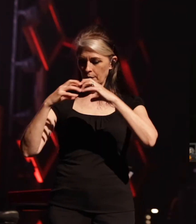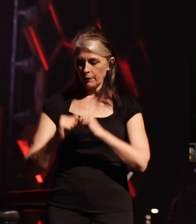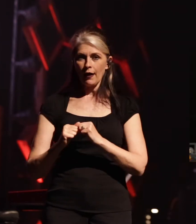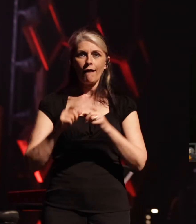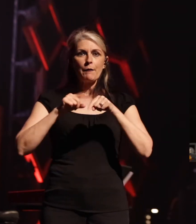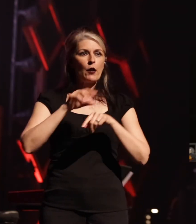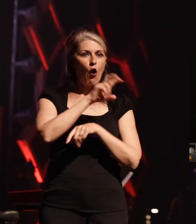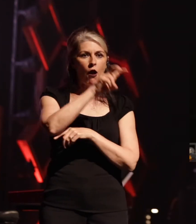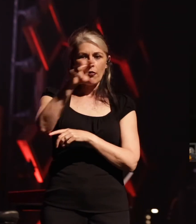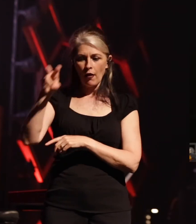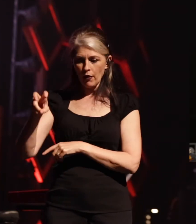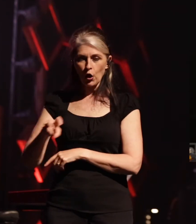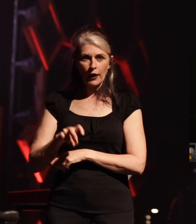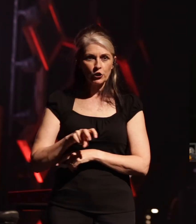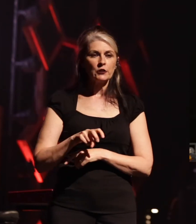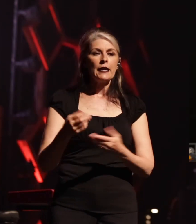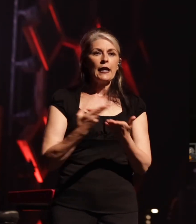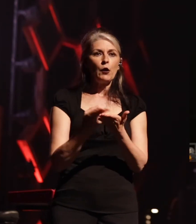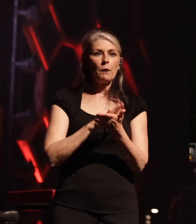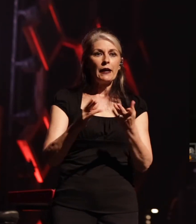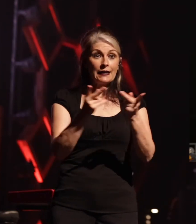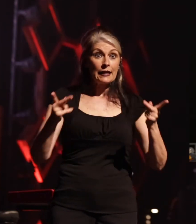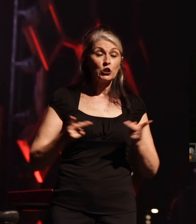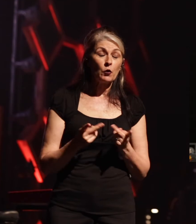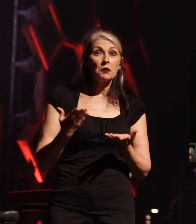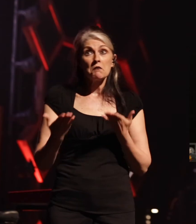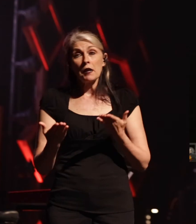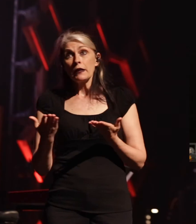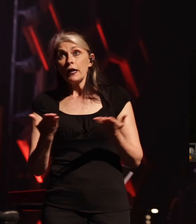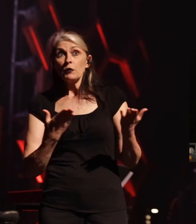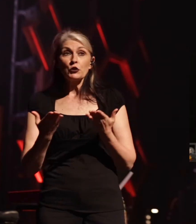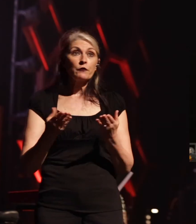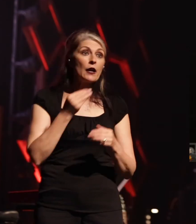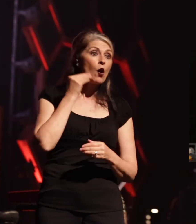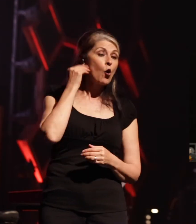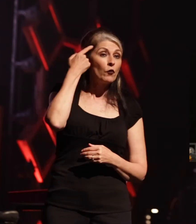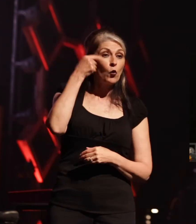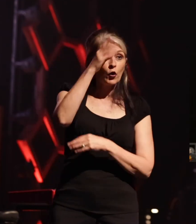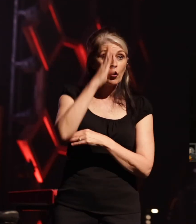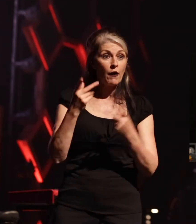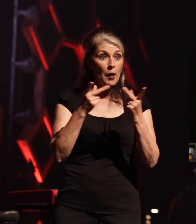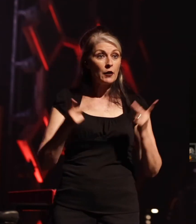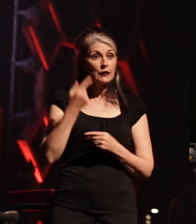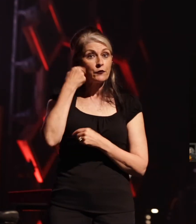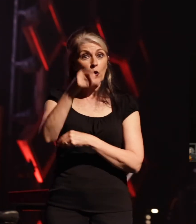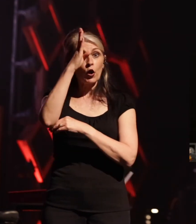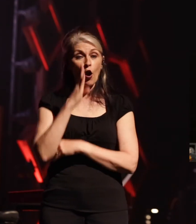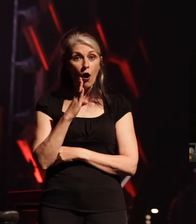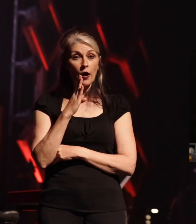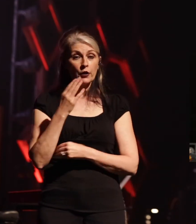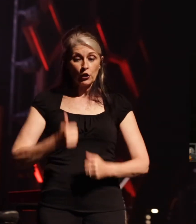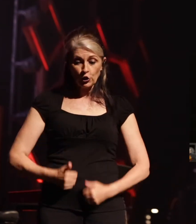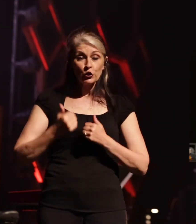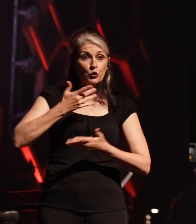a sanctuary for him. Some would even say it just served as a home for God, a place for him to dwell among them. Let's look